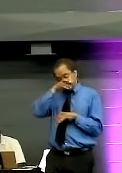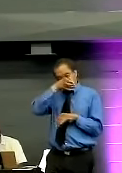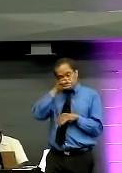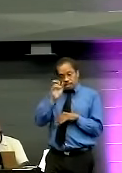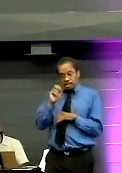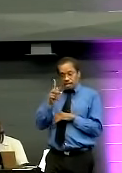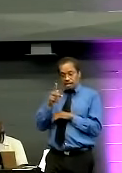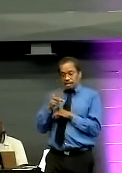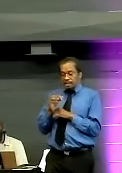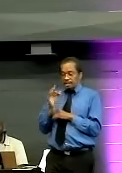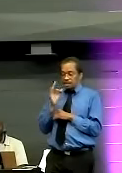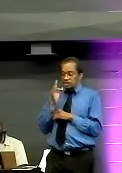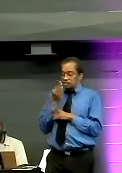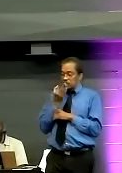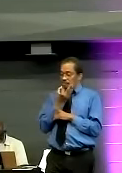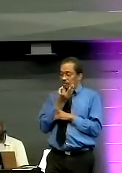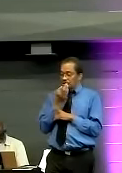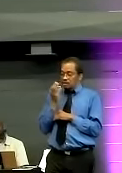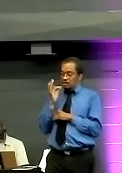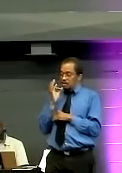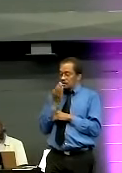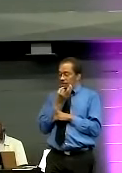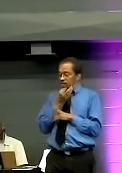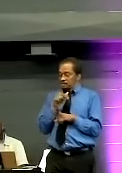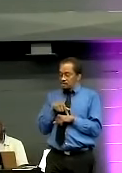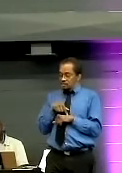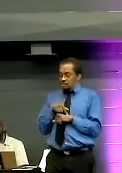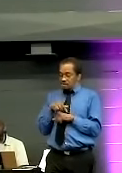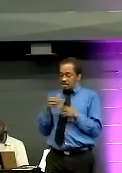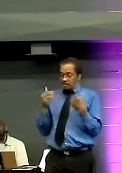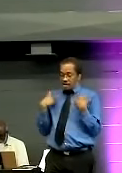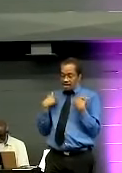it's communion time, the Lord's Supper. I hope everybody has their communion time.